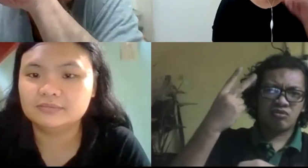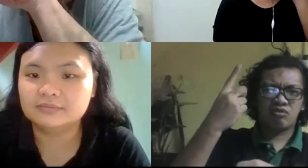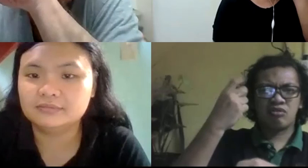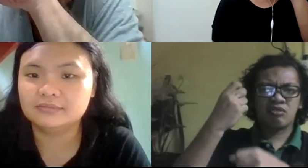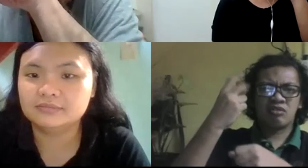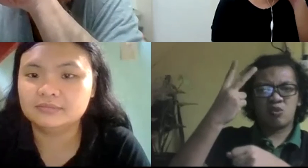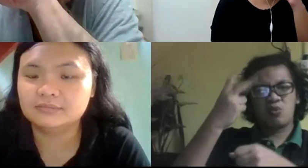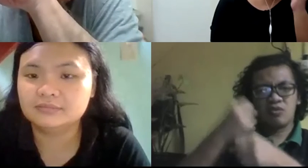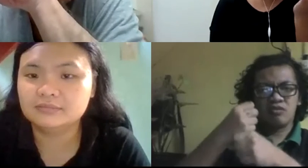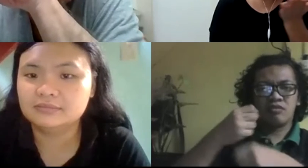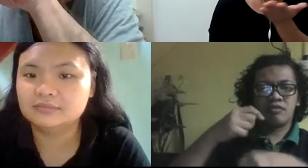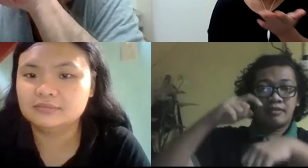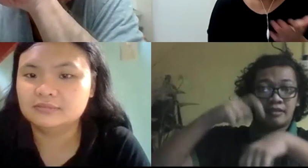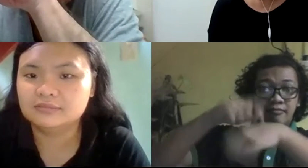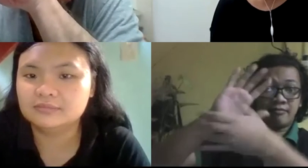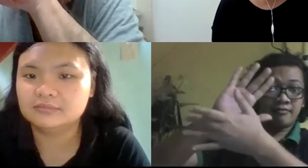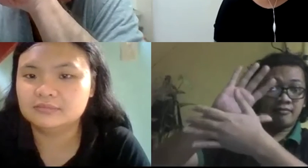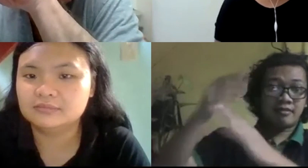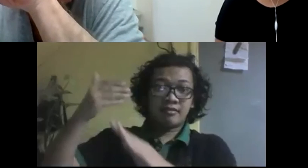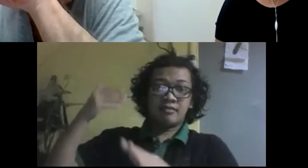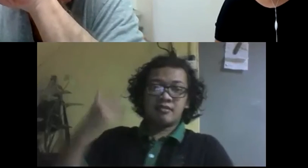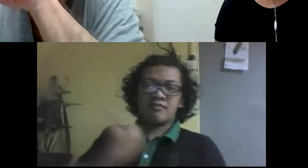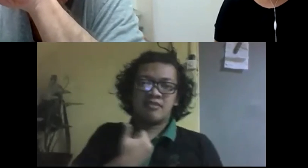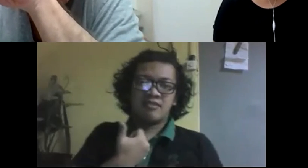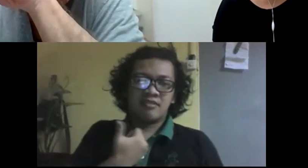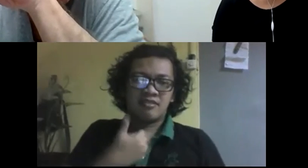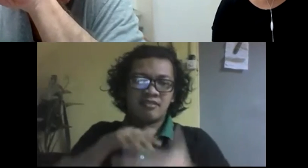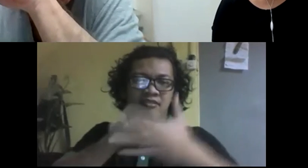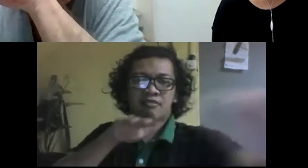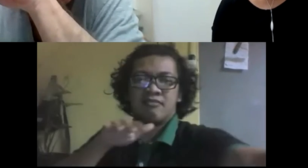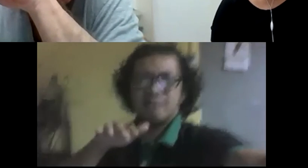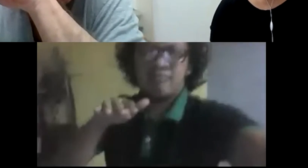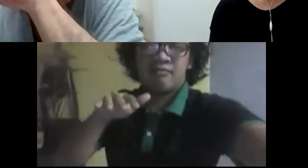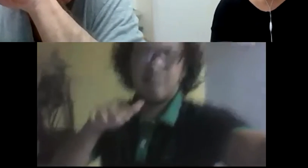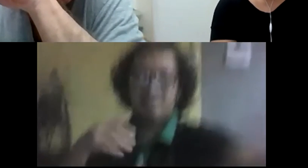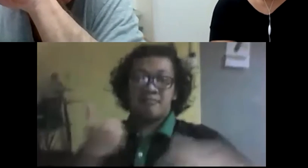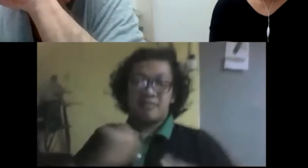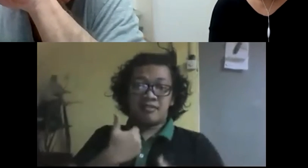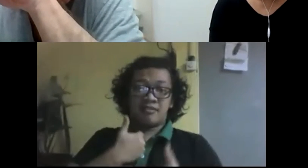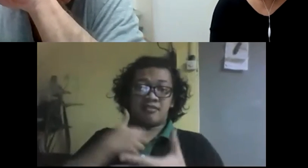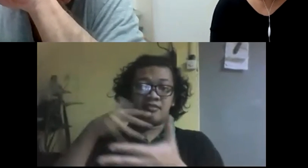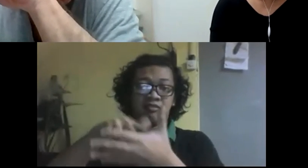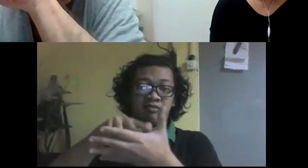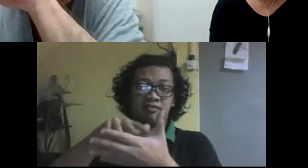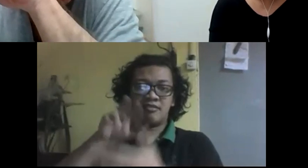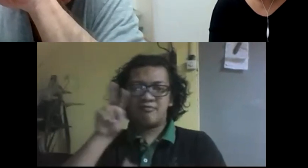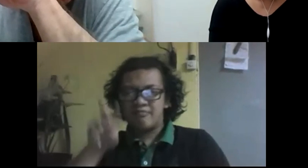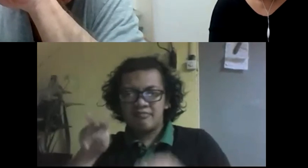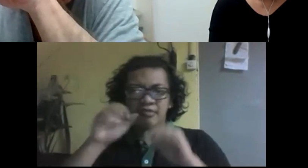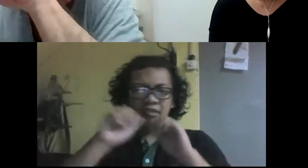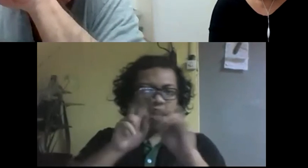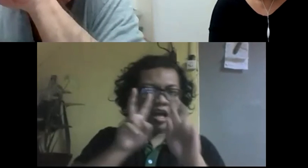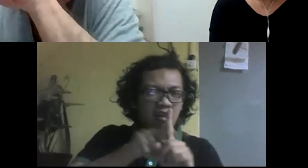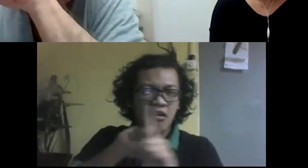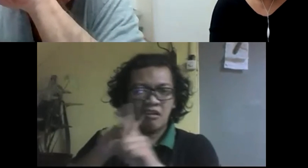I think that was about 2 years ago or 1 year ago, like pre-pandemic. We're trying